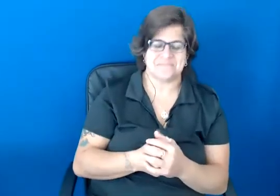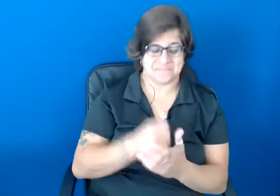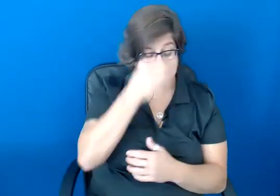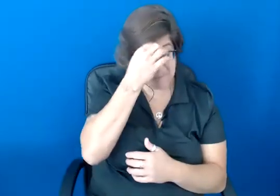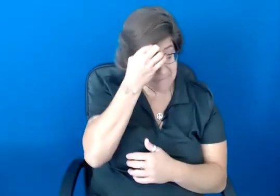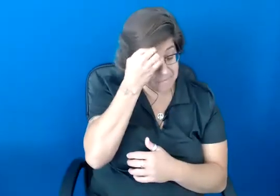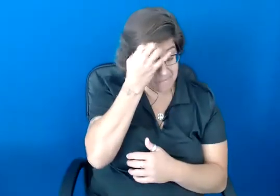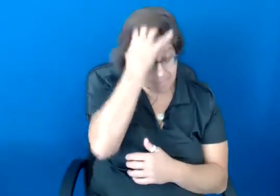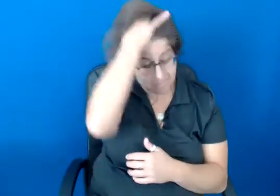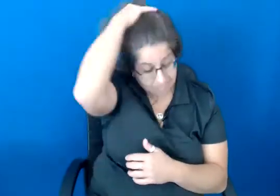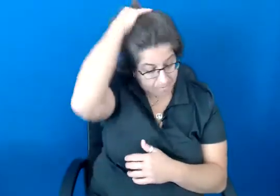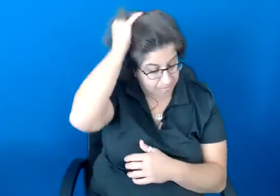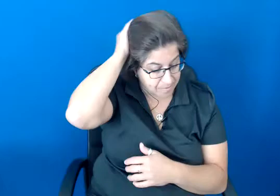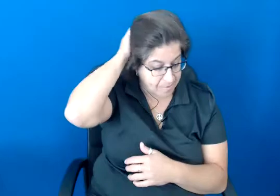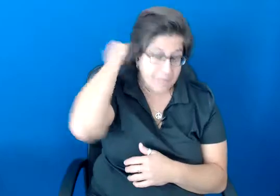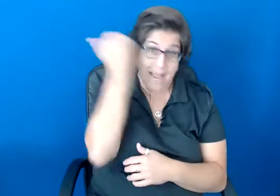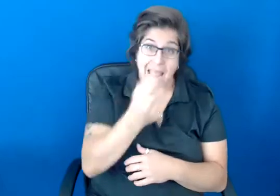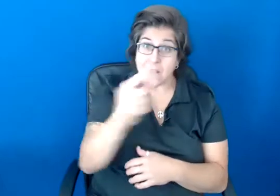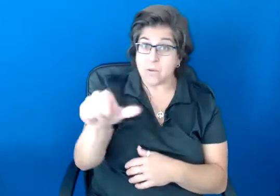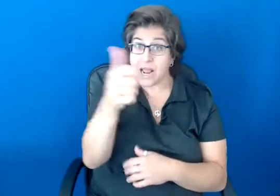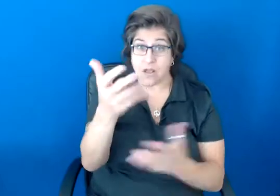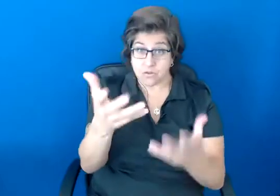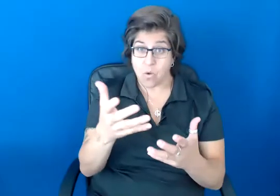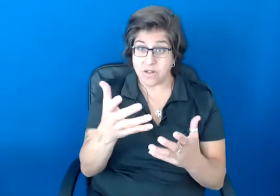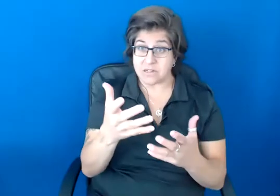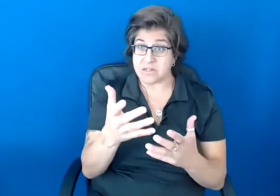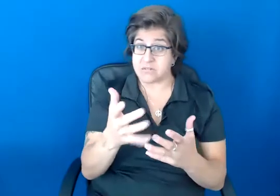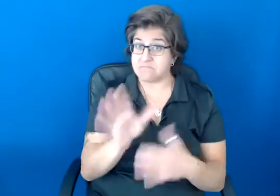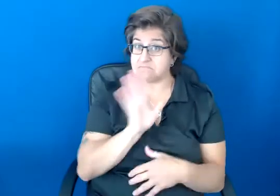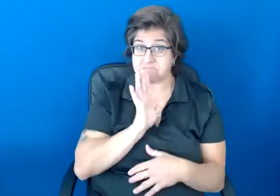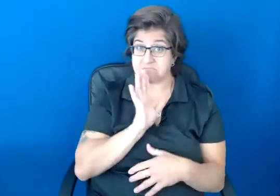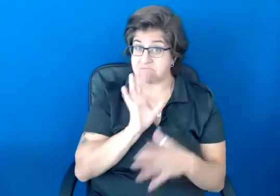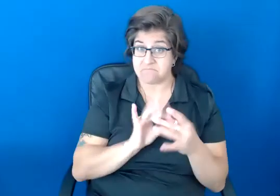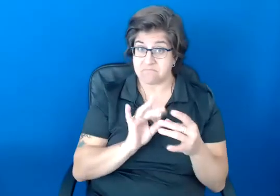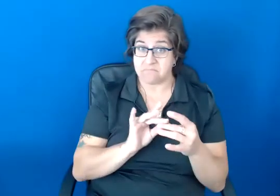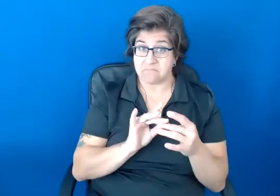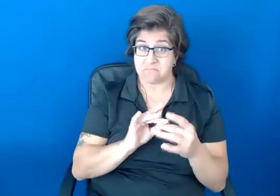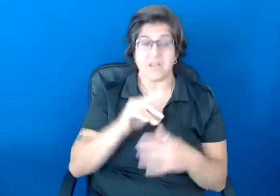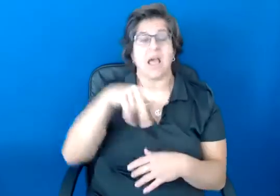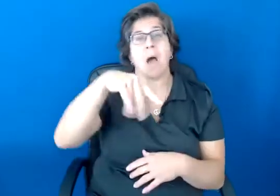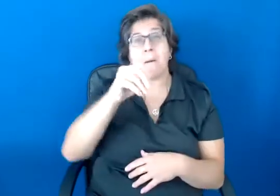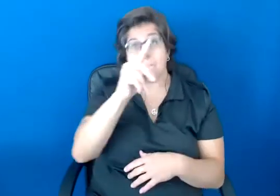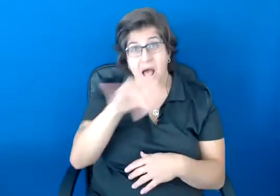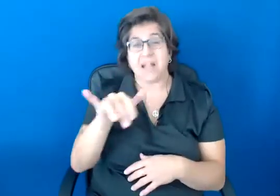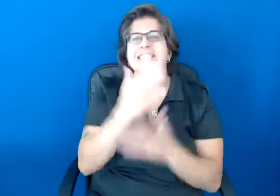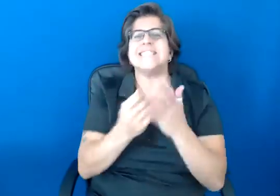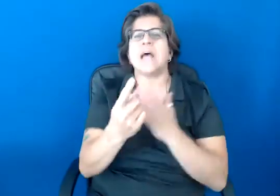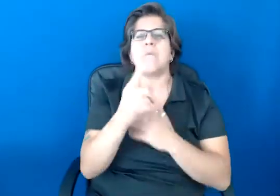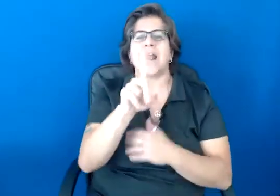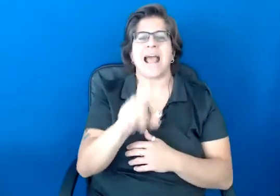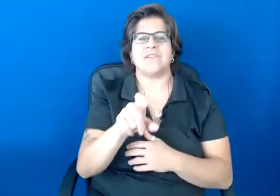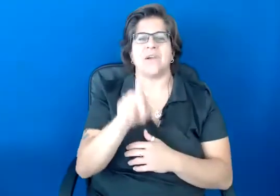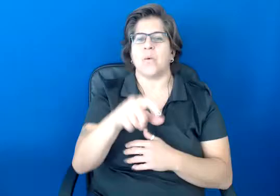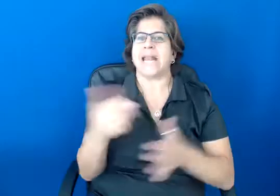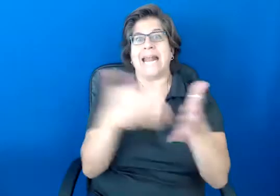you, Linda. Is there anybody else who would like to say something? Polly, it's been asked. We